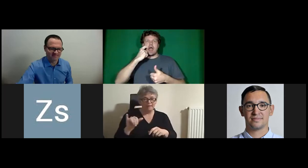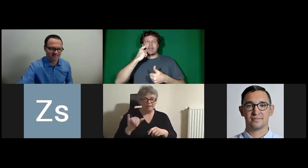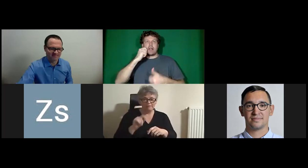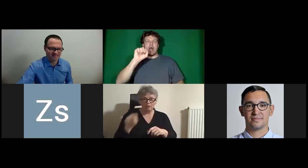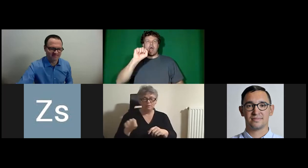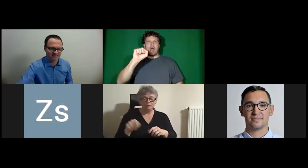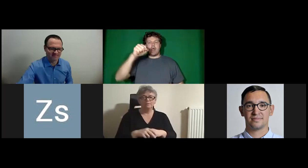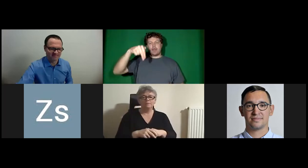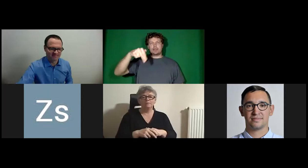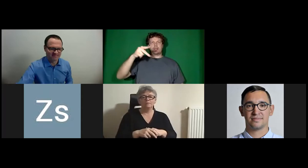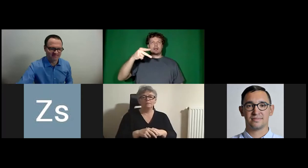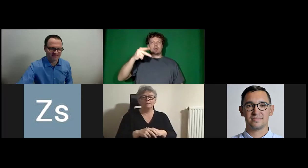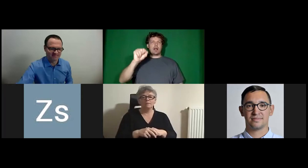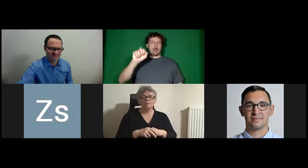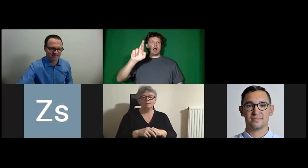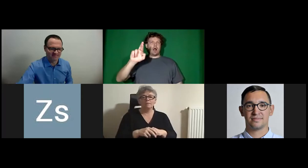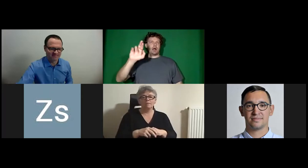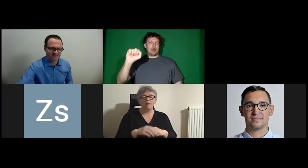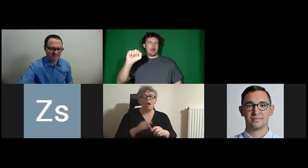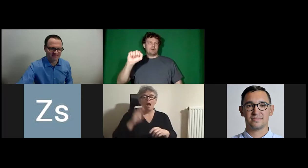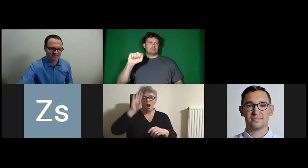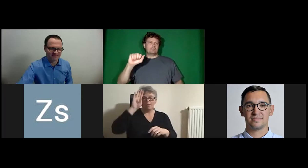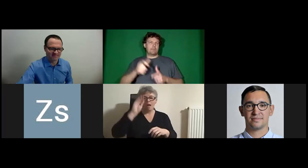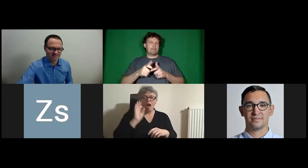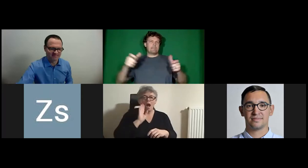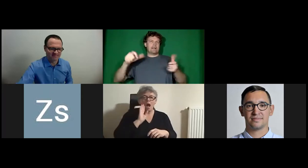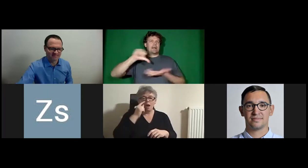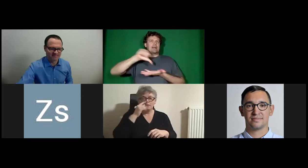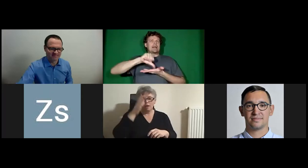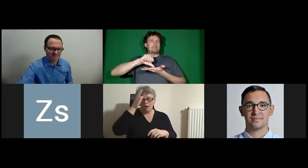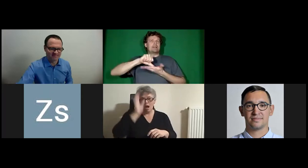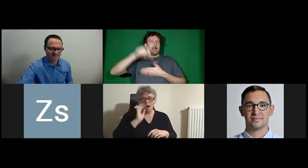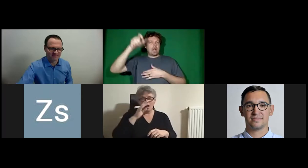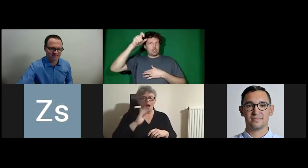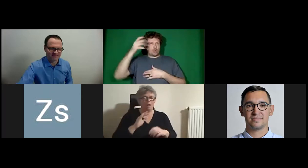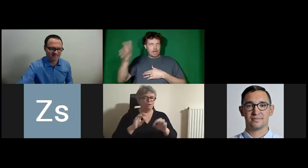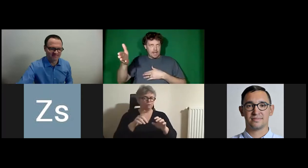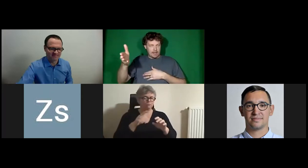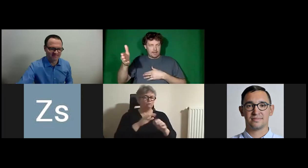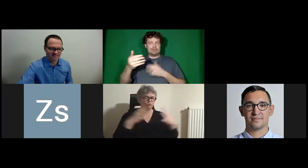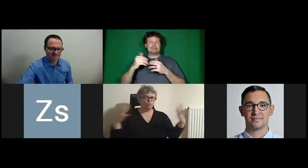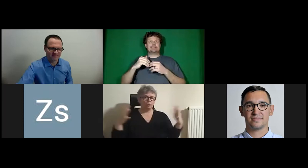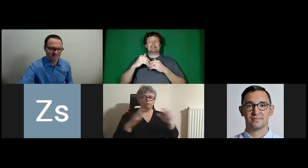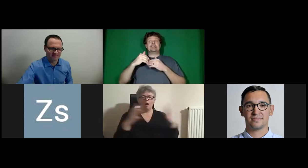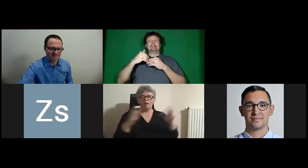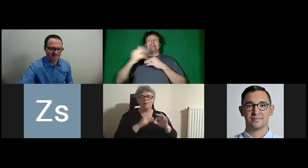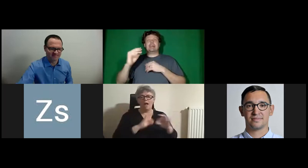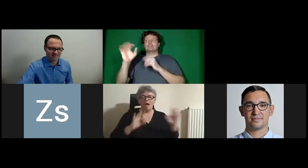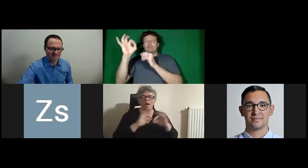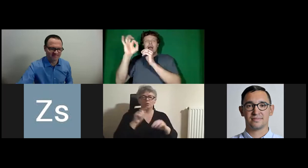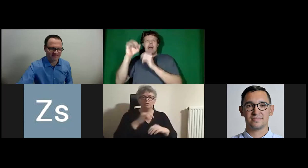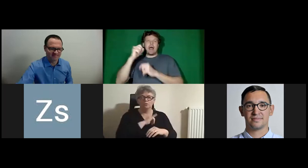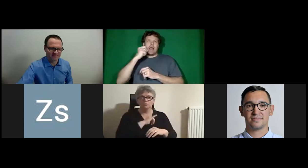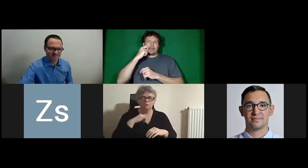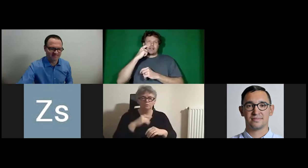3 years, in Ankara. the capital in Turkey.